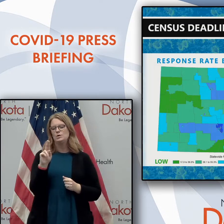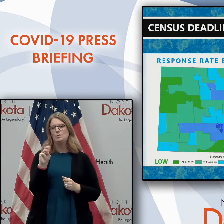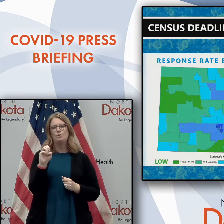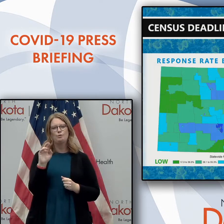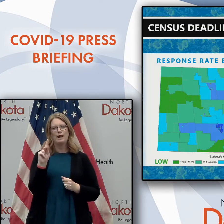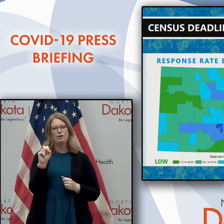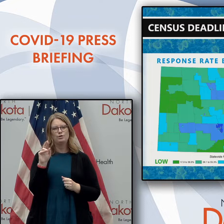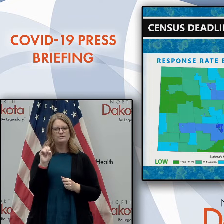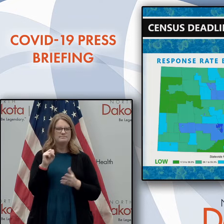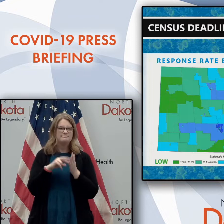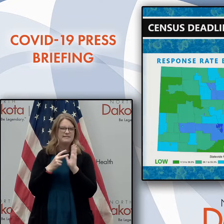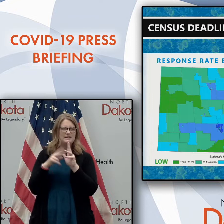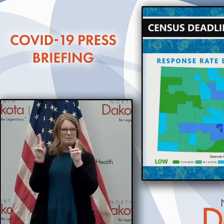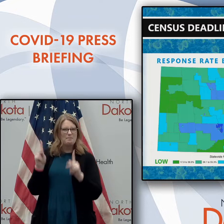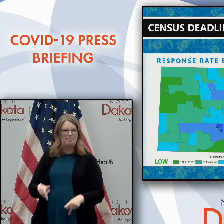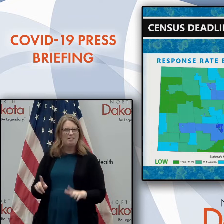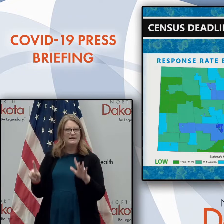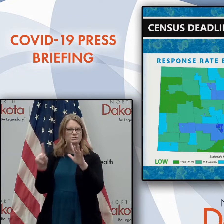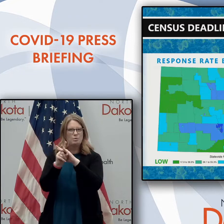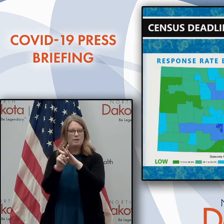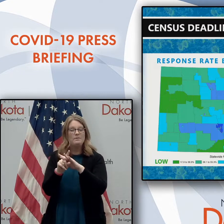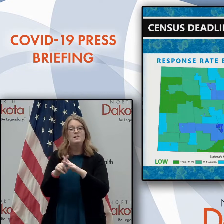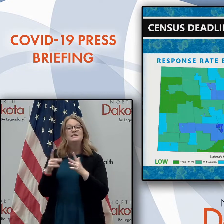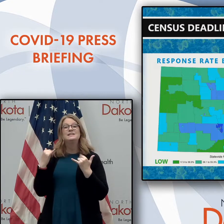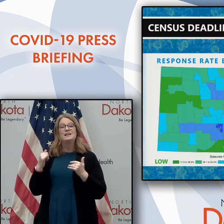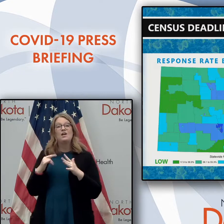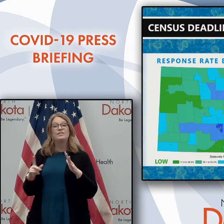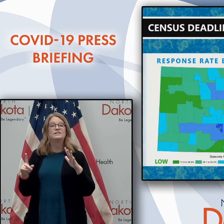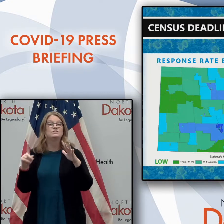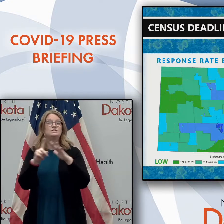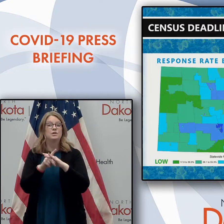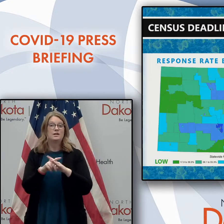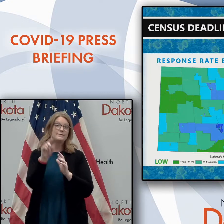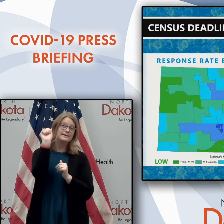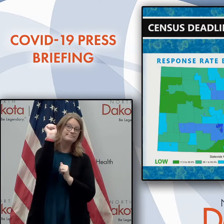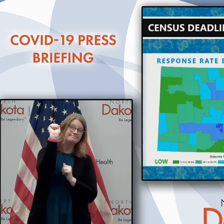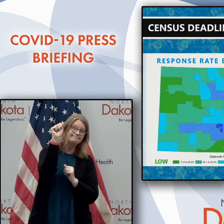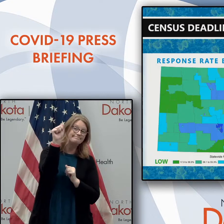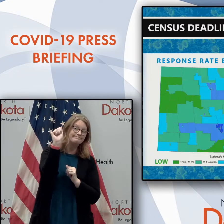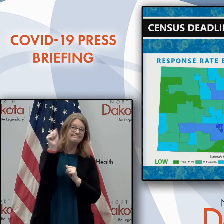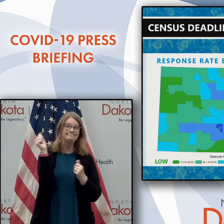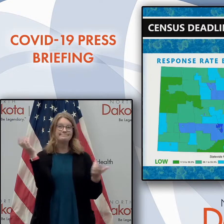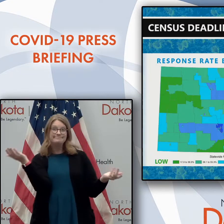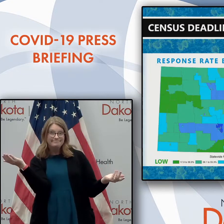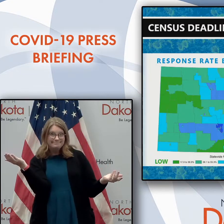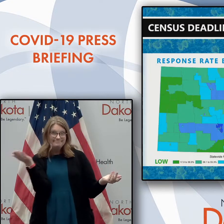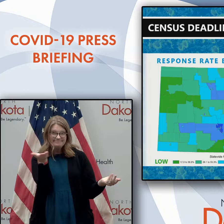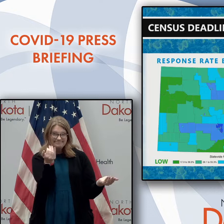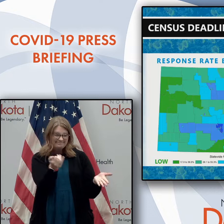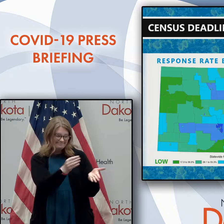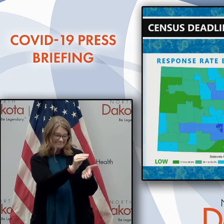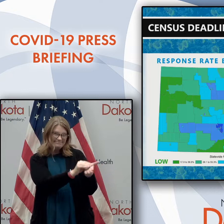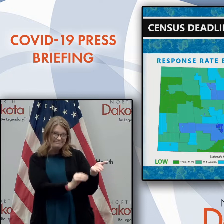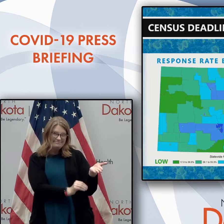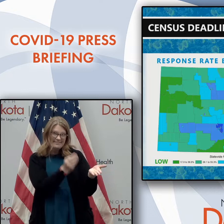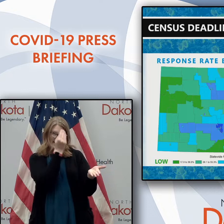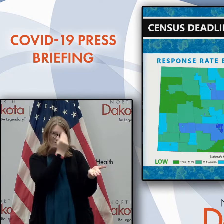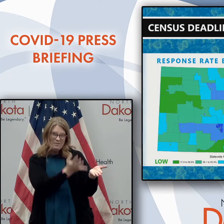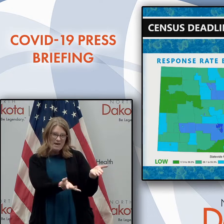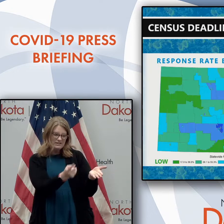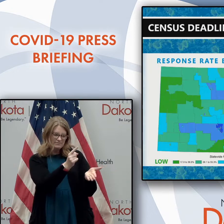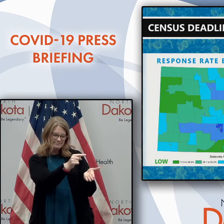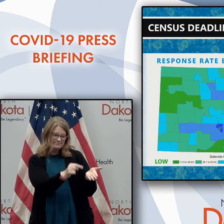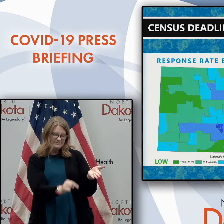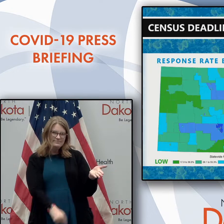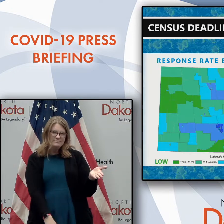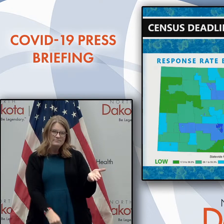are physically visiting households who have not yet responded with the intent to get them to fill out the census. Those enumerators